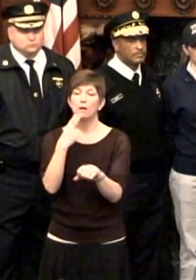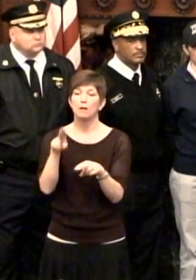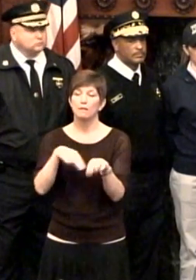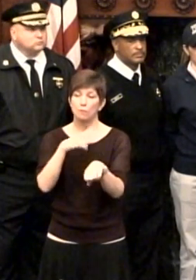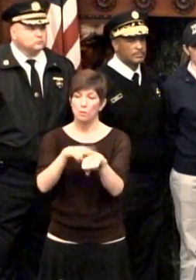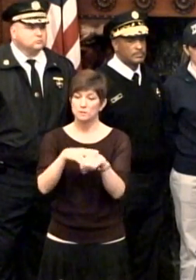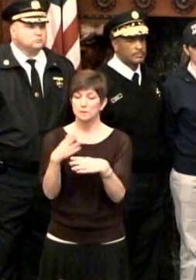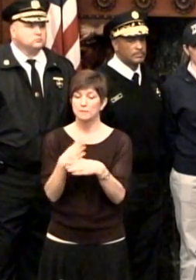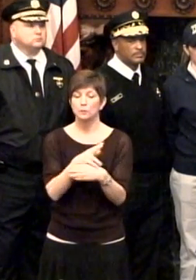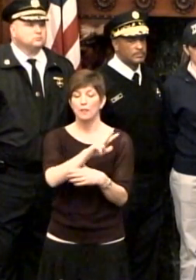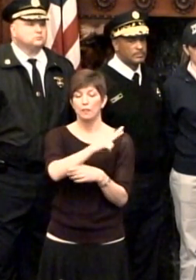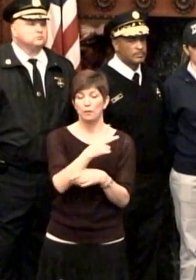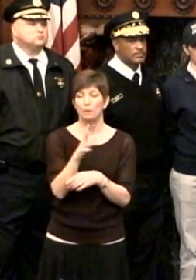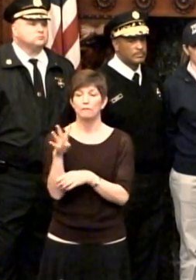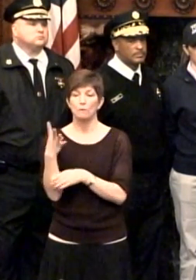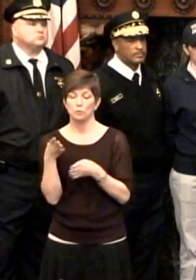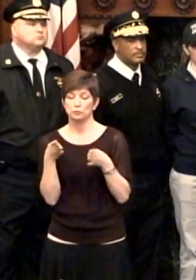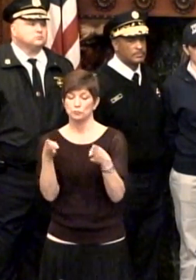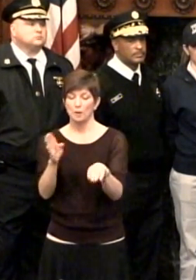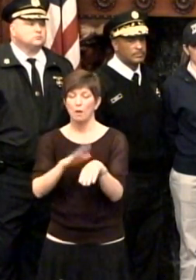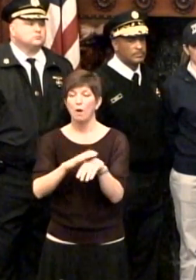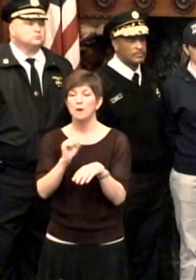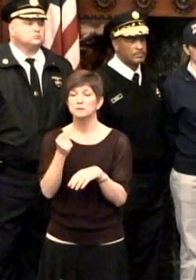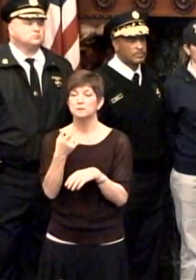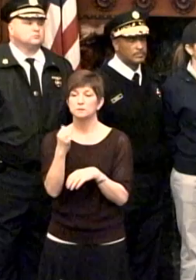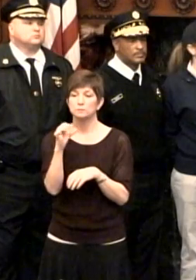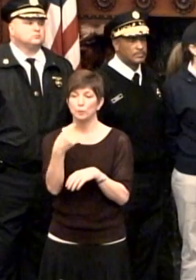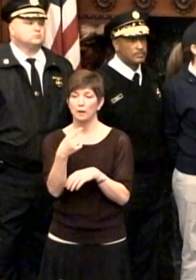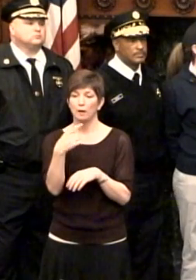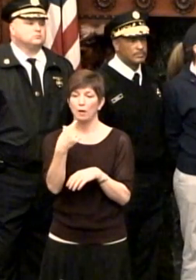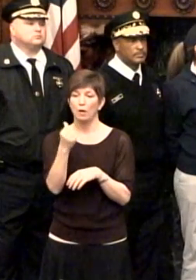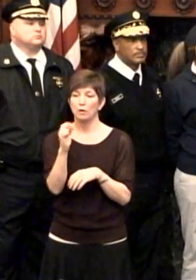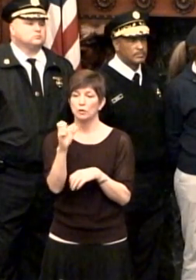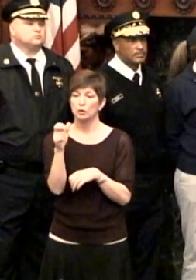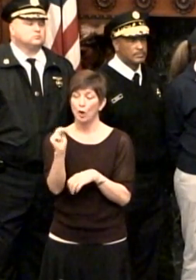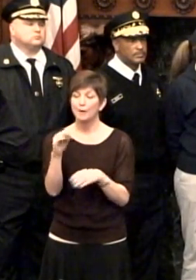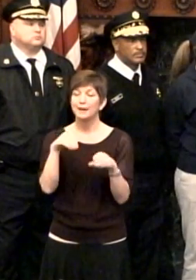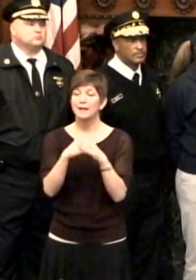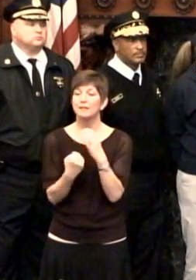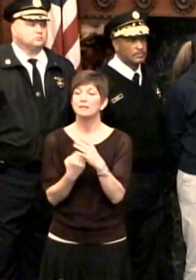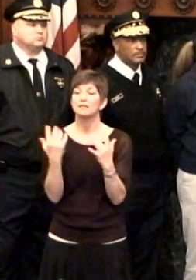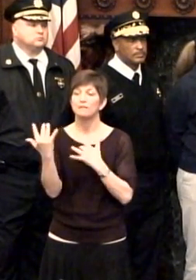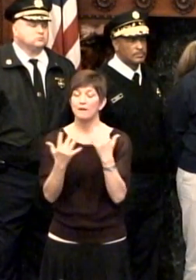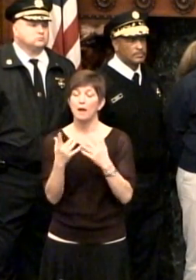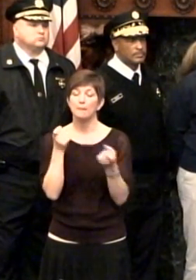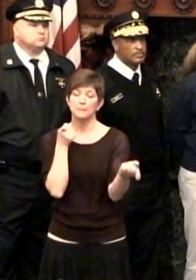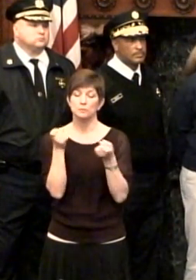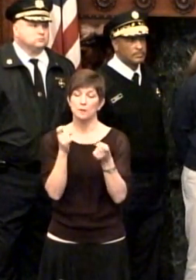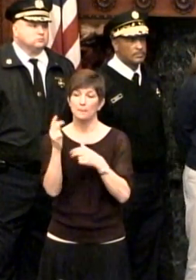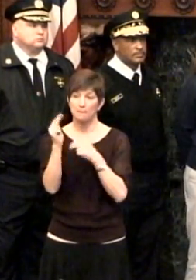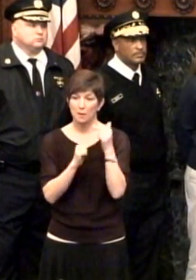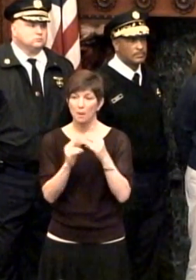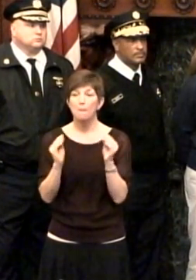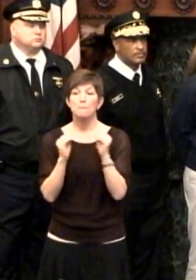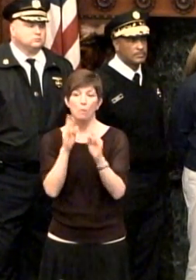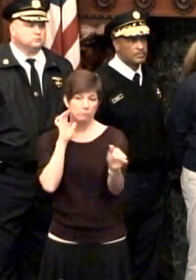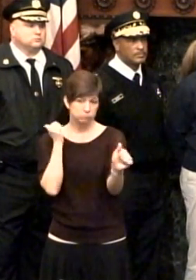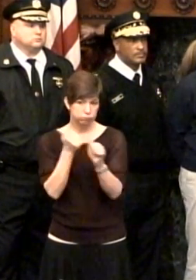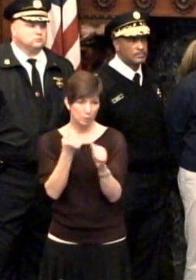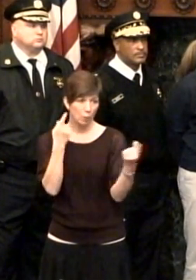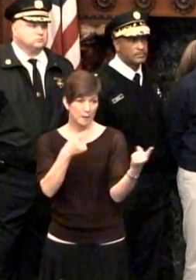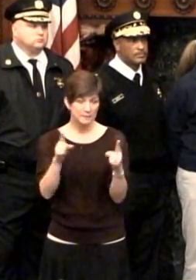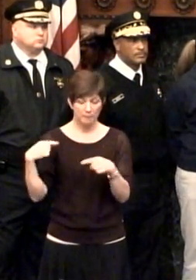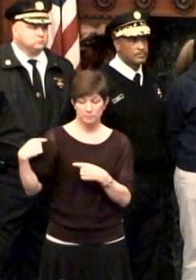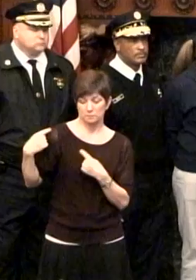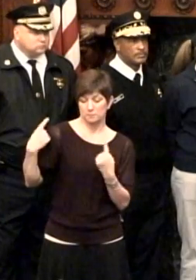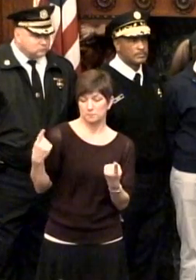between 3rd and 4th on Spring Garden in the Fire Administration Building. We'll give a further update about what has happened in the